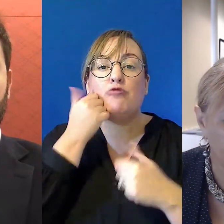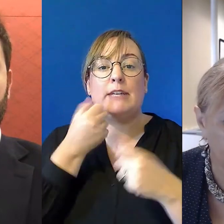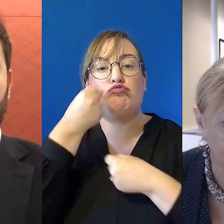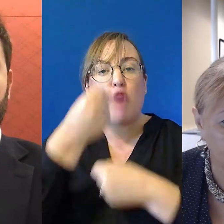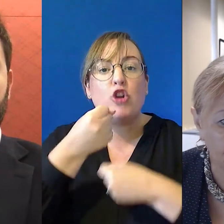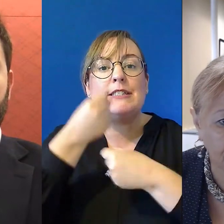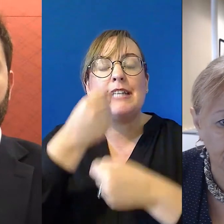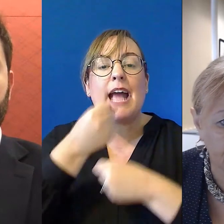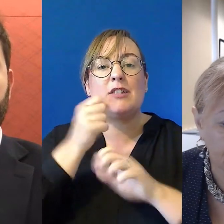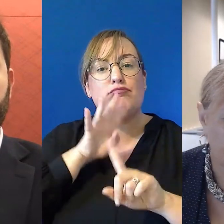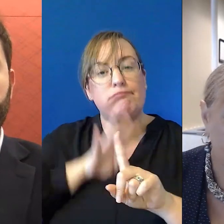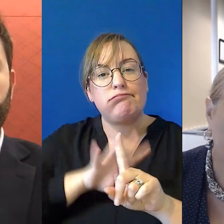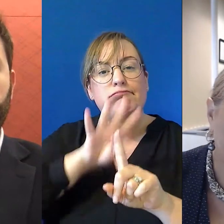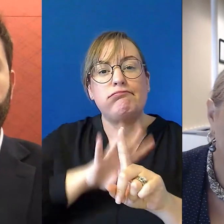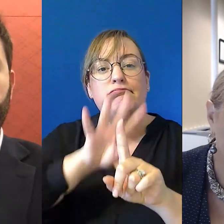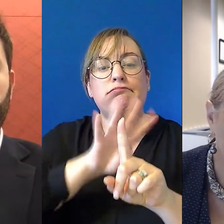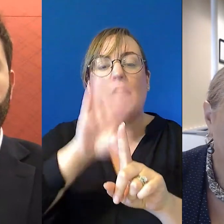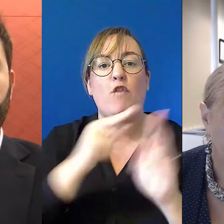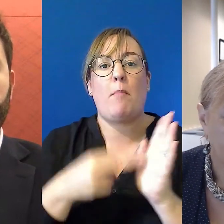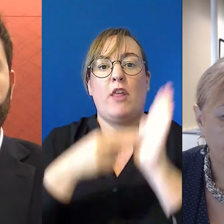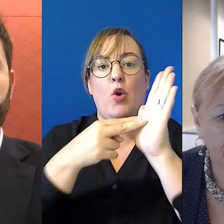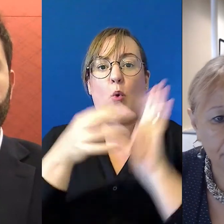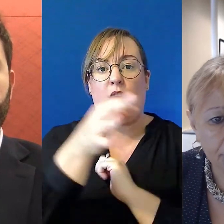from the top of the North Island to Parliament.